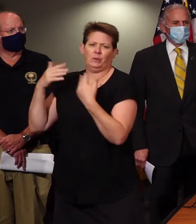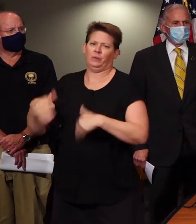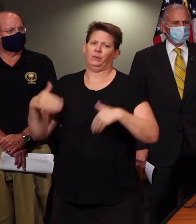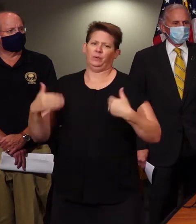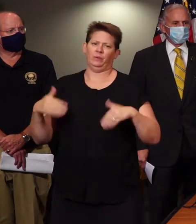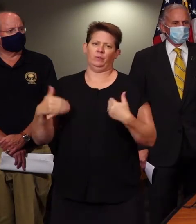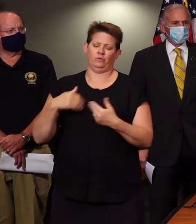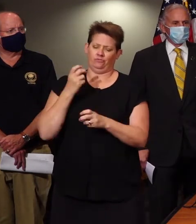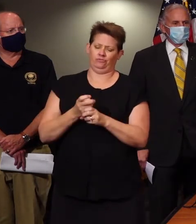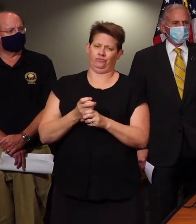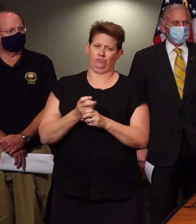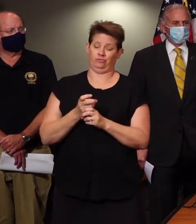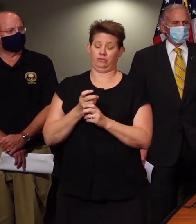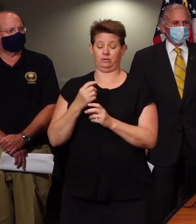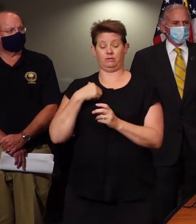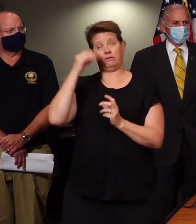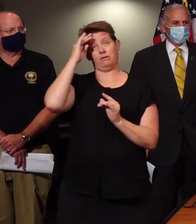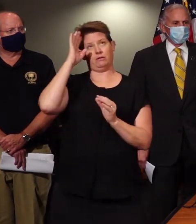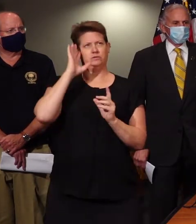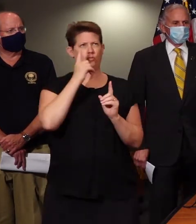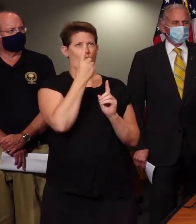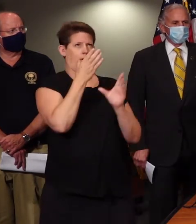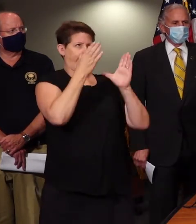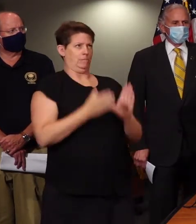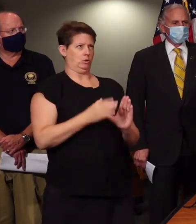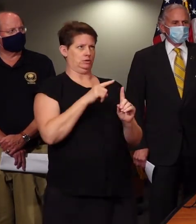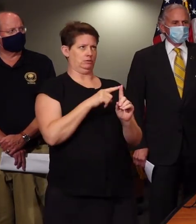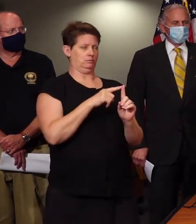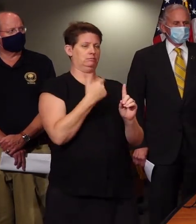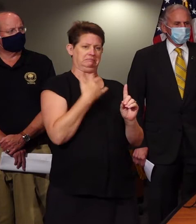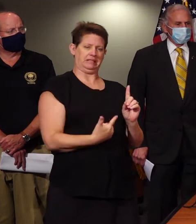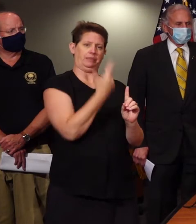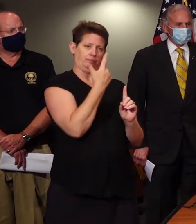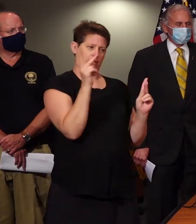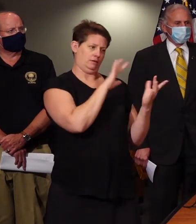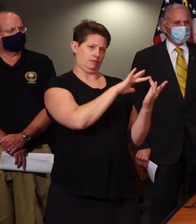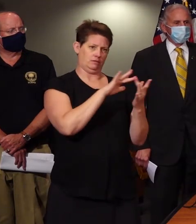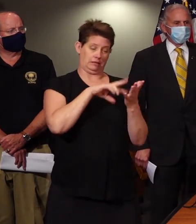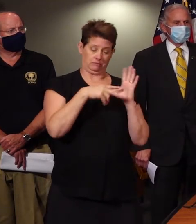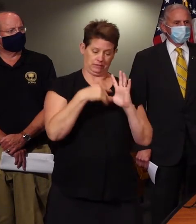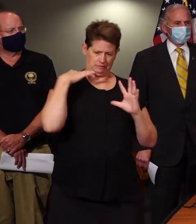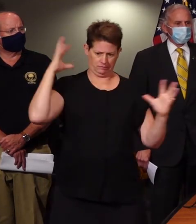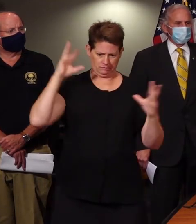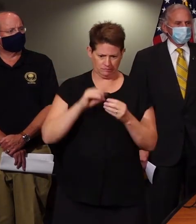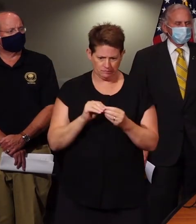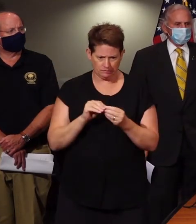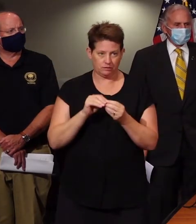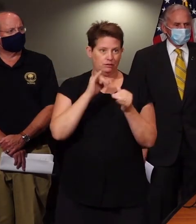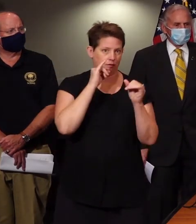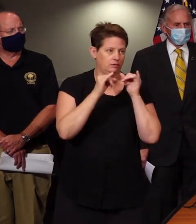of 3 contacts per case, that leaves us with having to